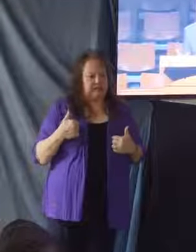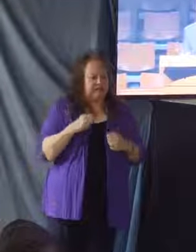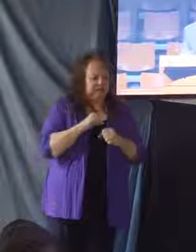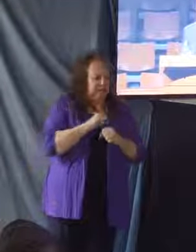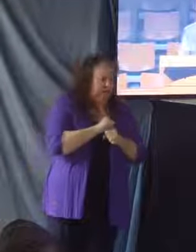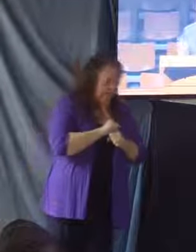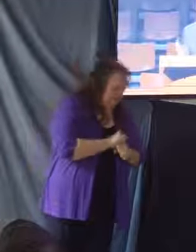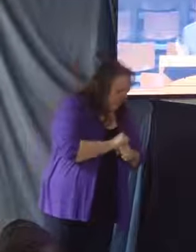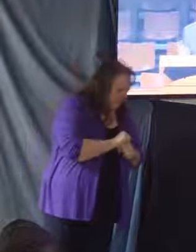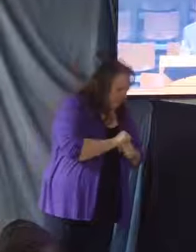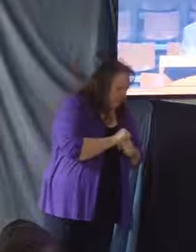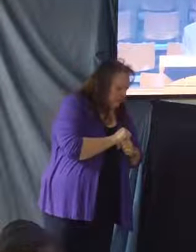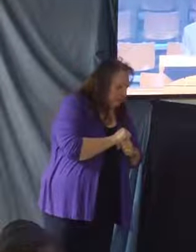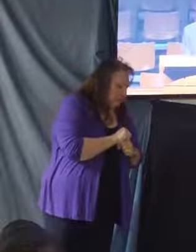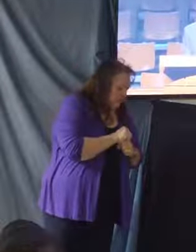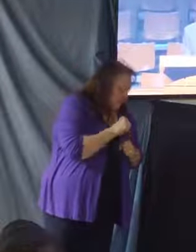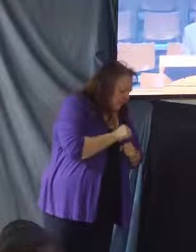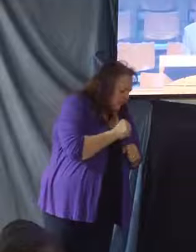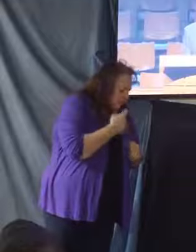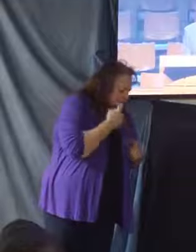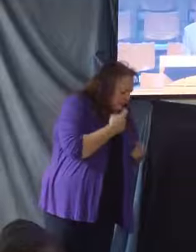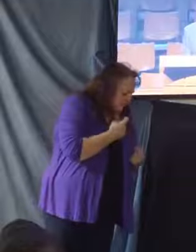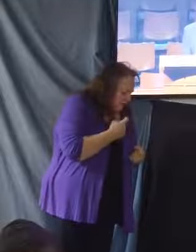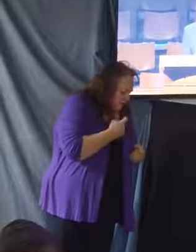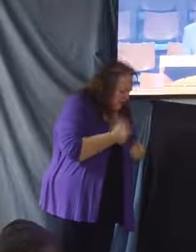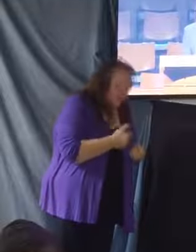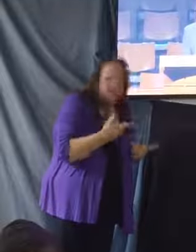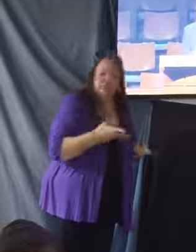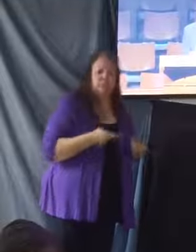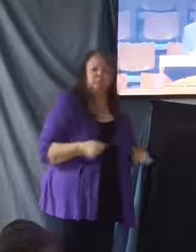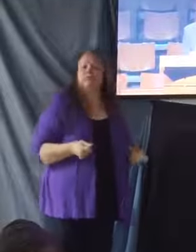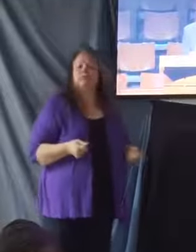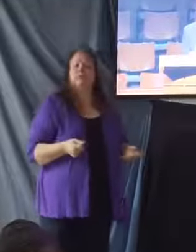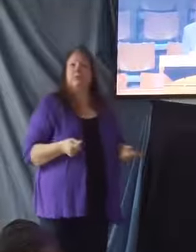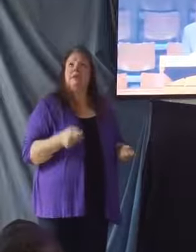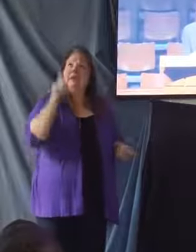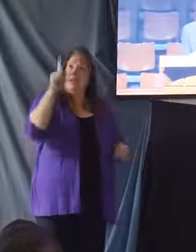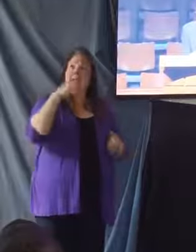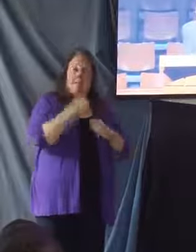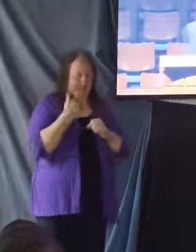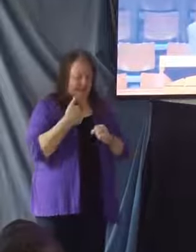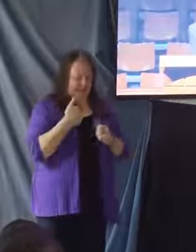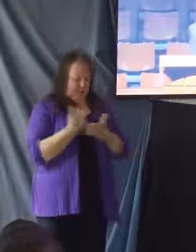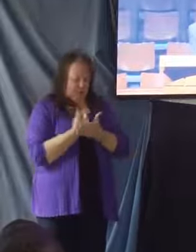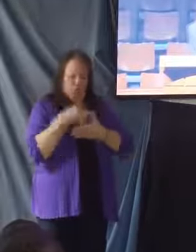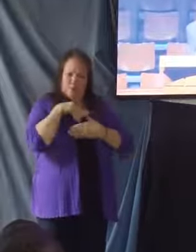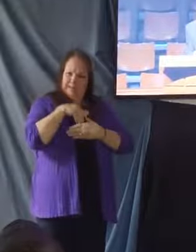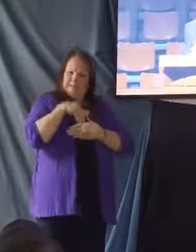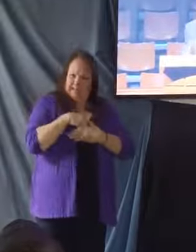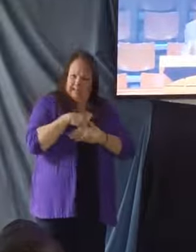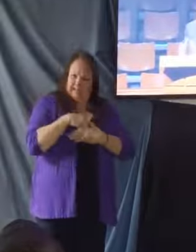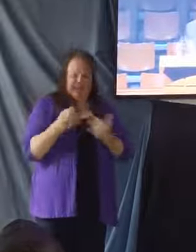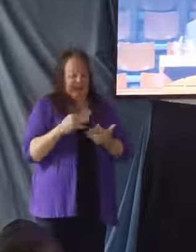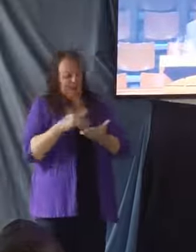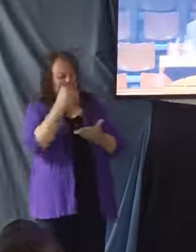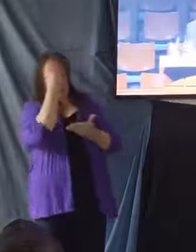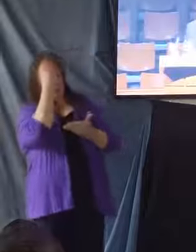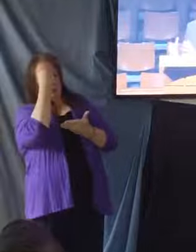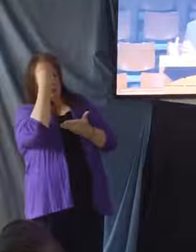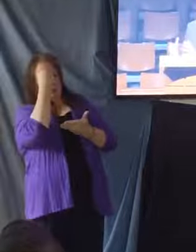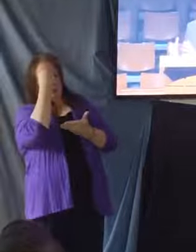enslaving us to sin. That's been dealt with. Now he's made us new. Now we have to learn, what